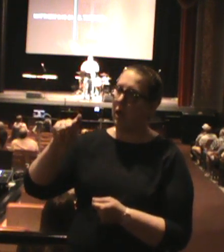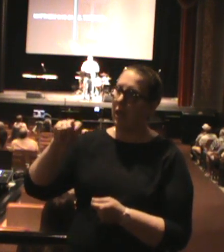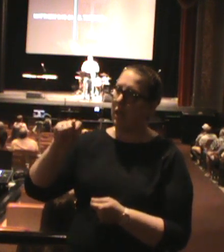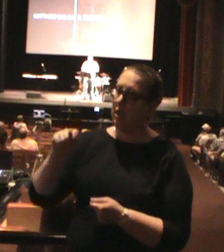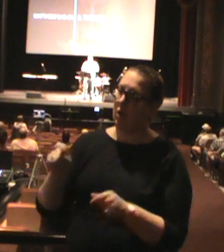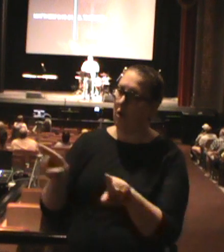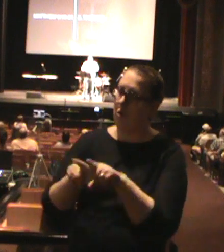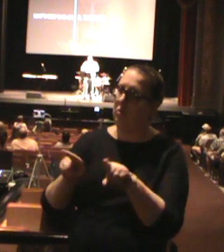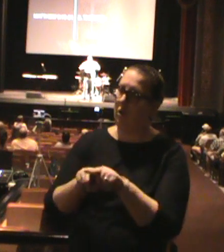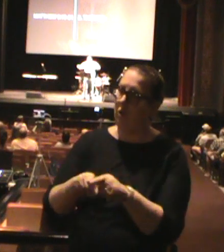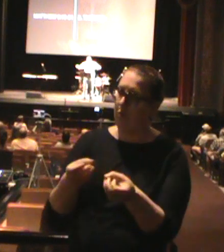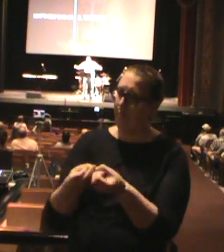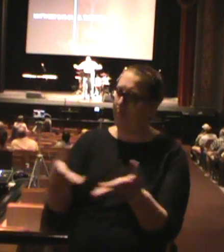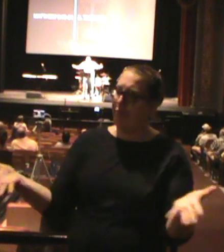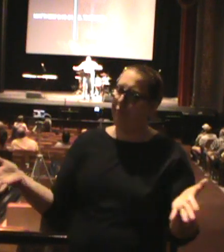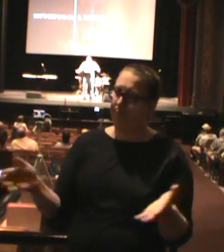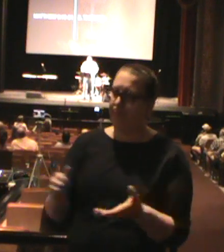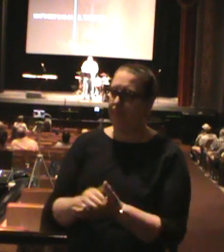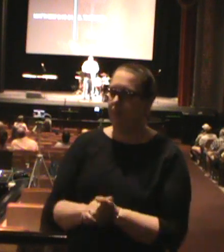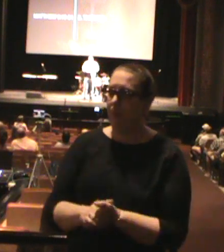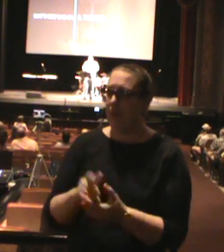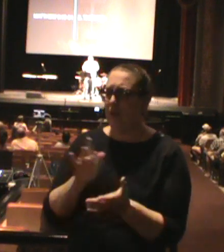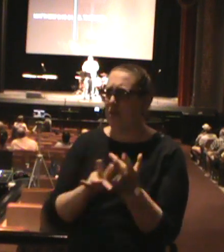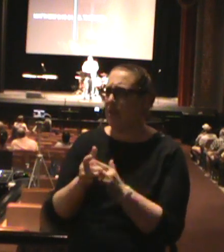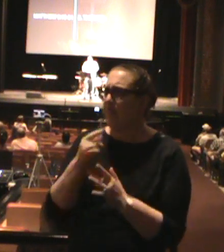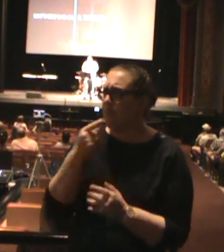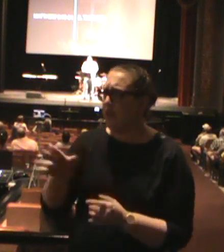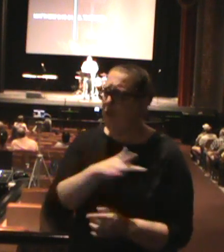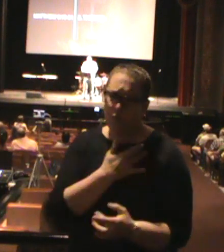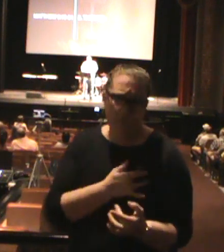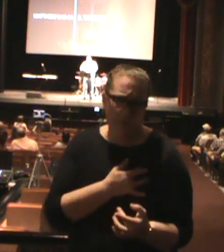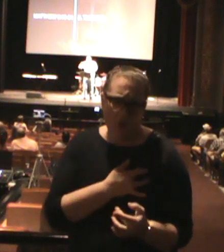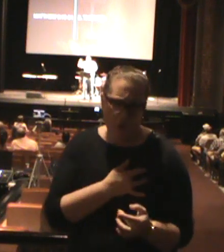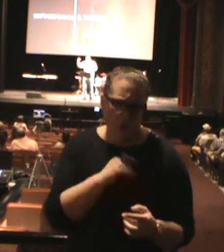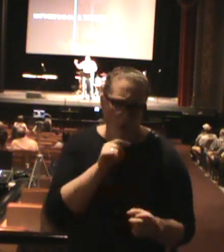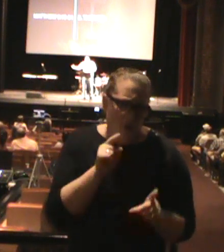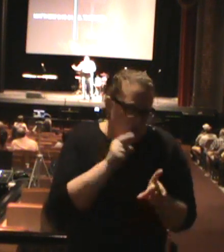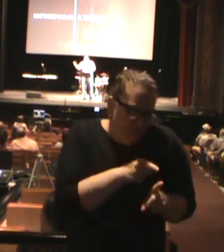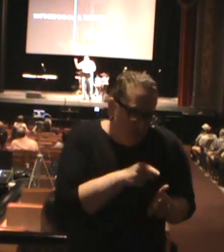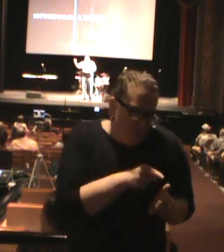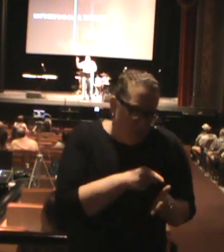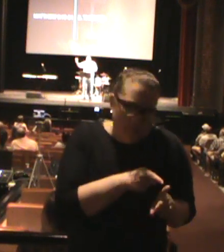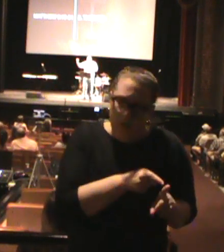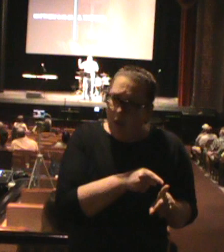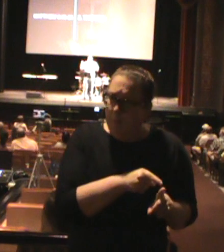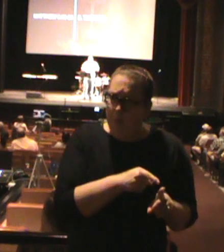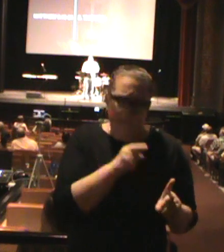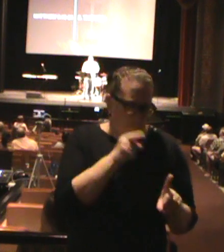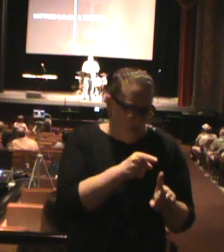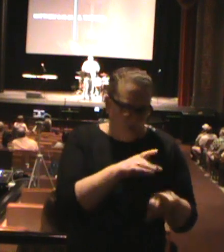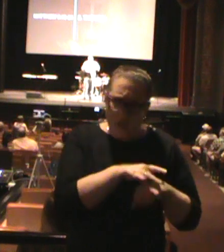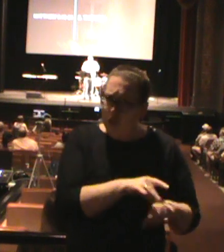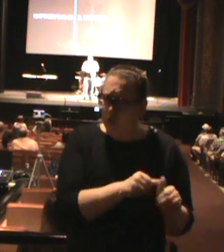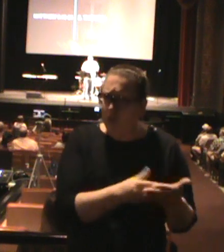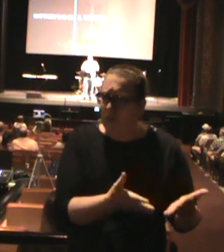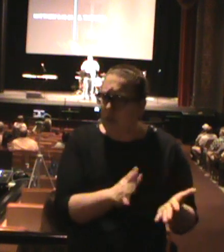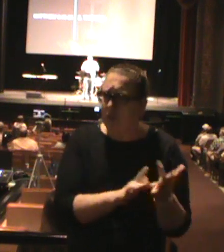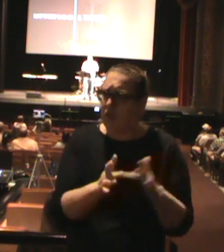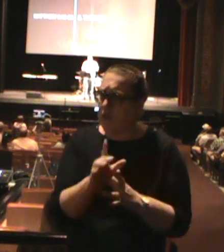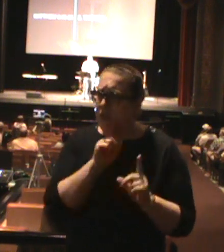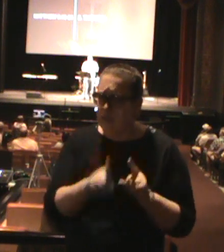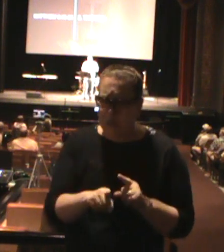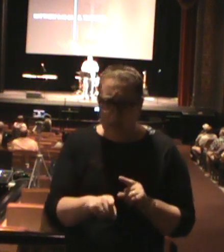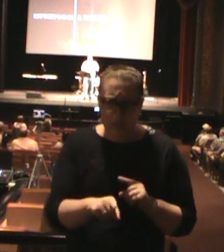heart focused on earthly things. In fact, he commands us not to hoard earthly treasures. Instead, he wants